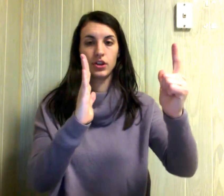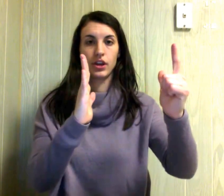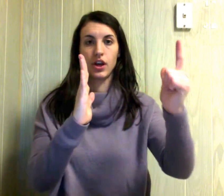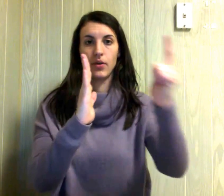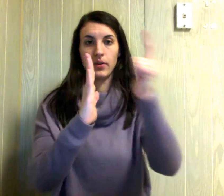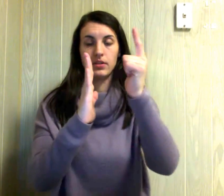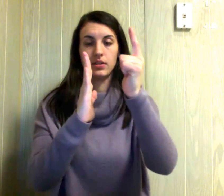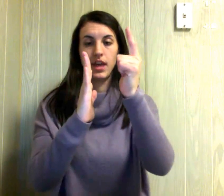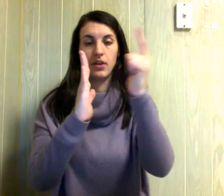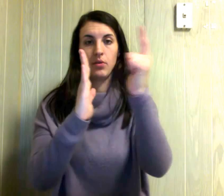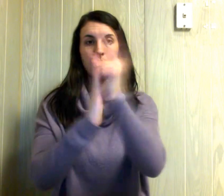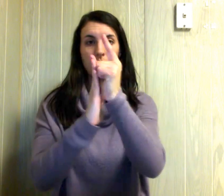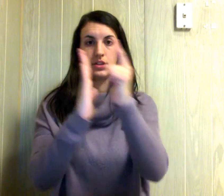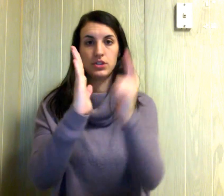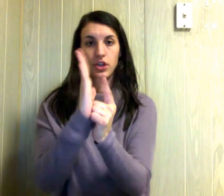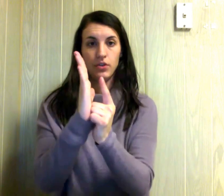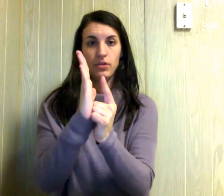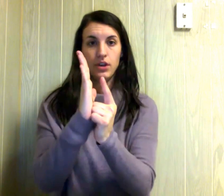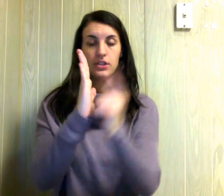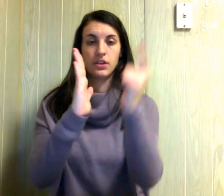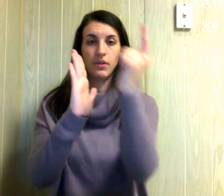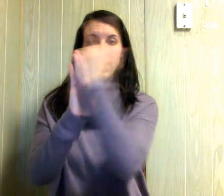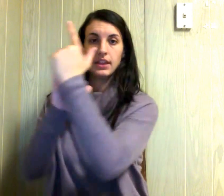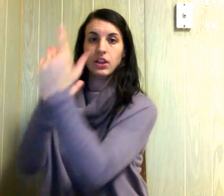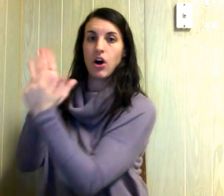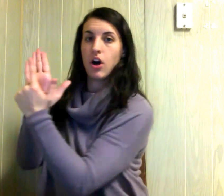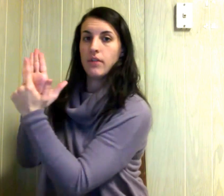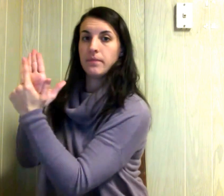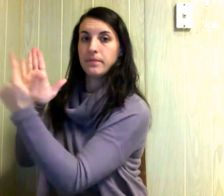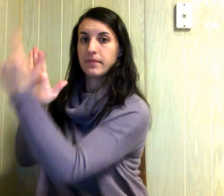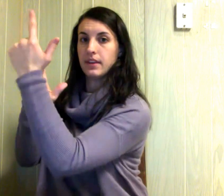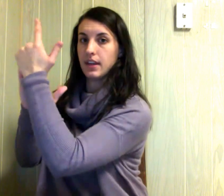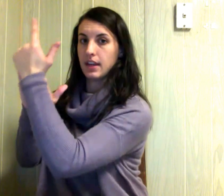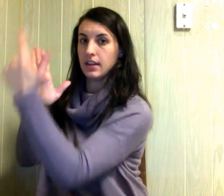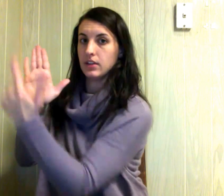to go hit 1, 2. So in-law. In-law.